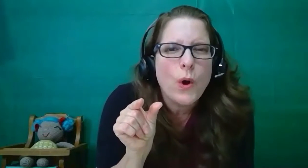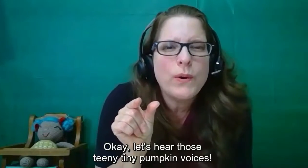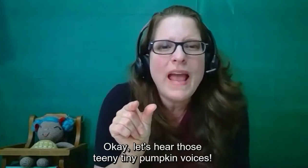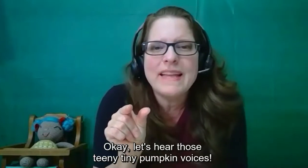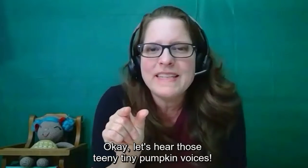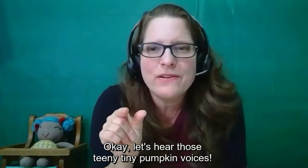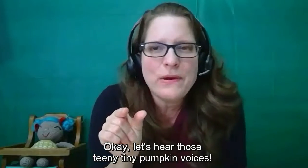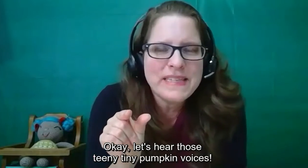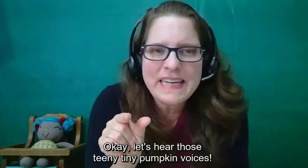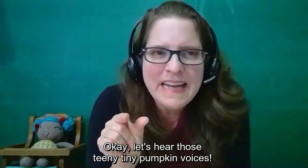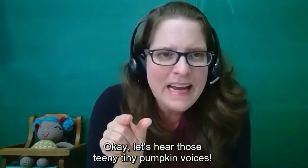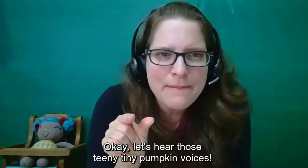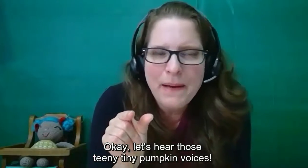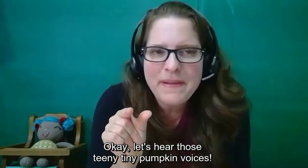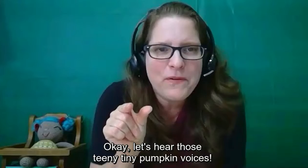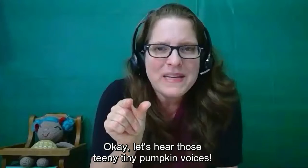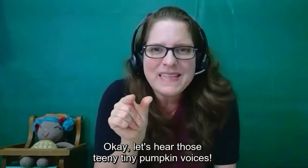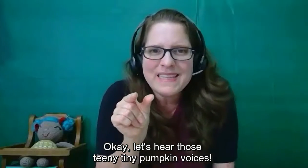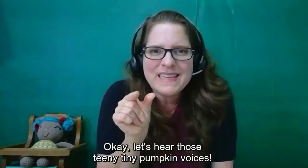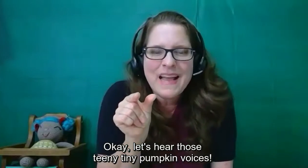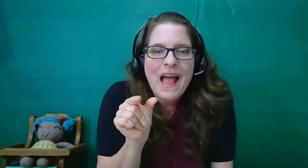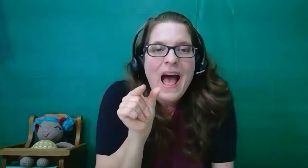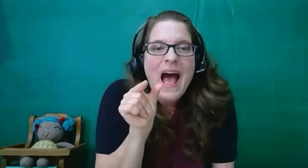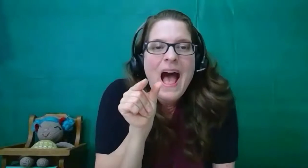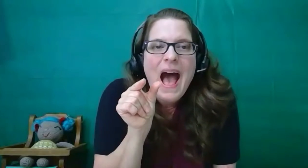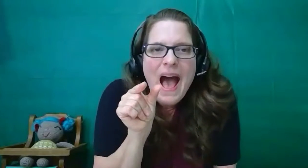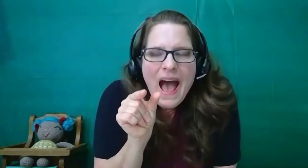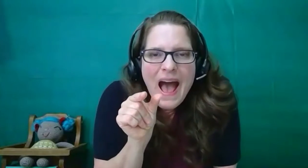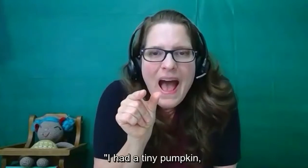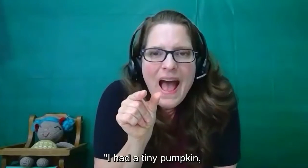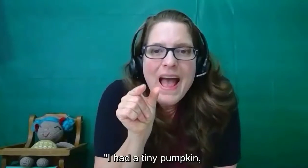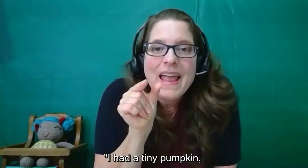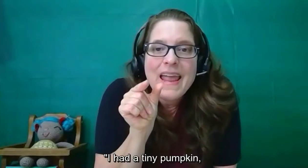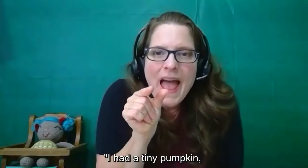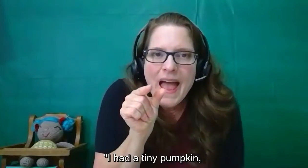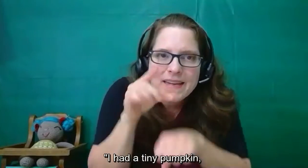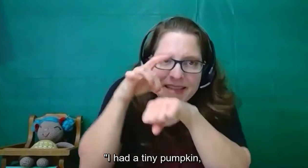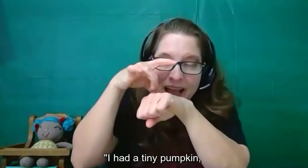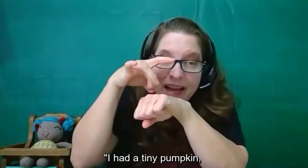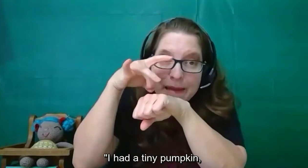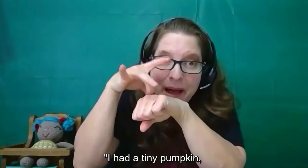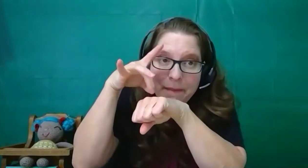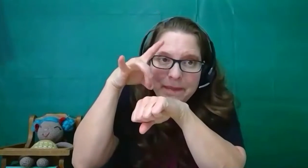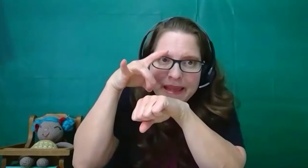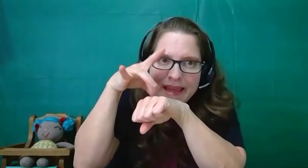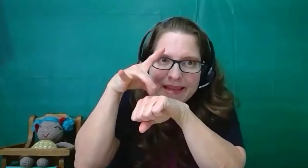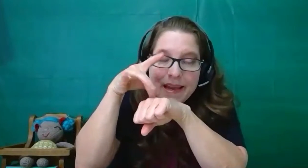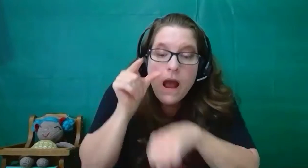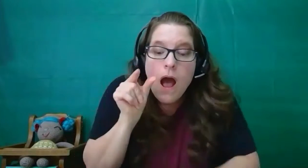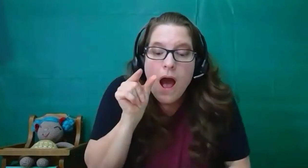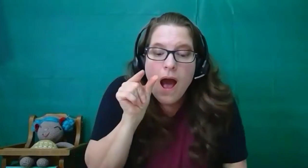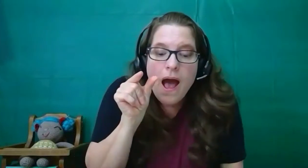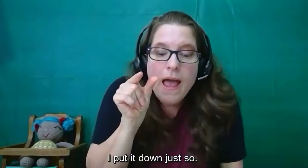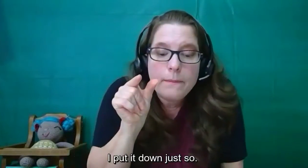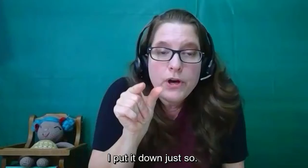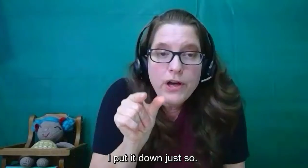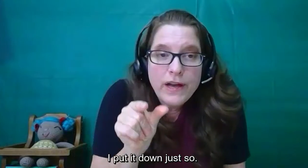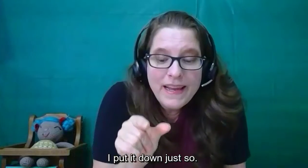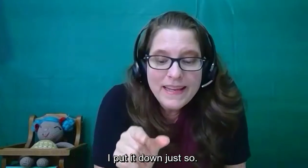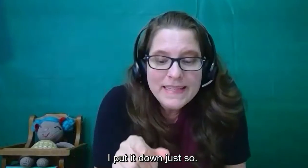Okay, let's hear those teeny tiny pumpkin voices. I had a tiny pumpkin. I put it